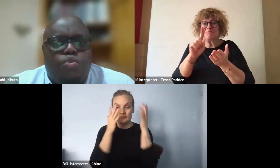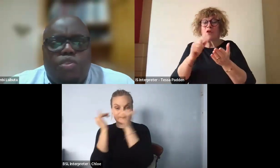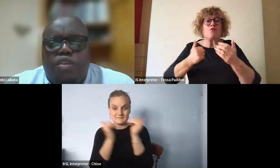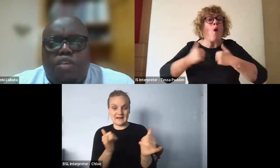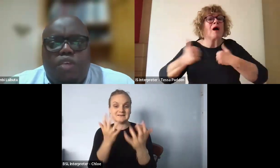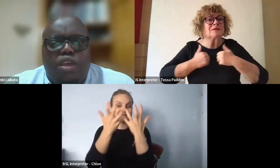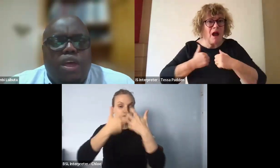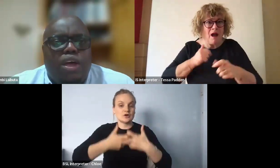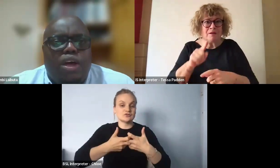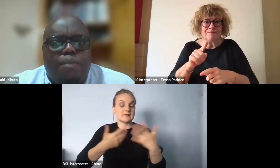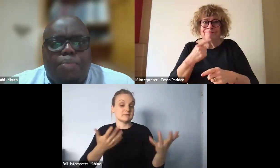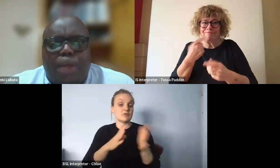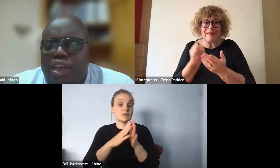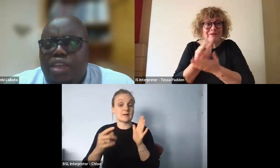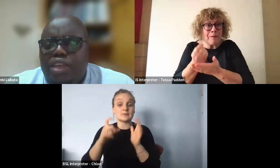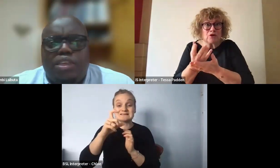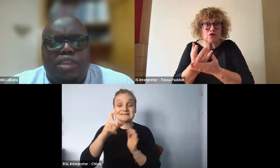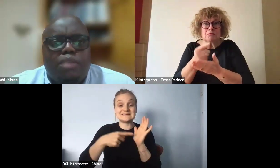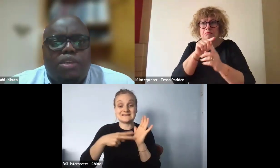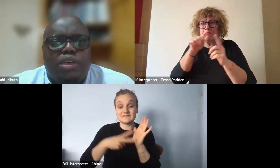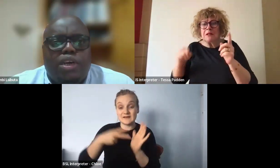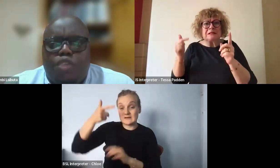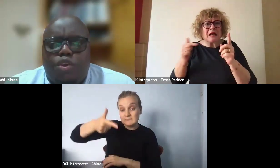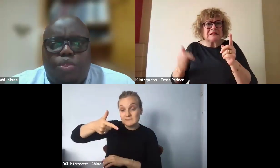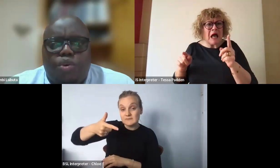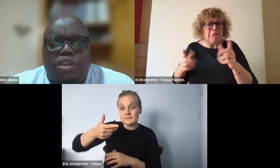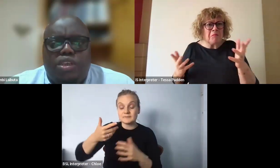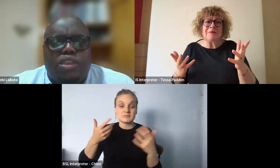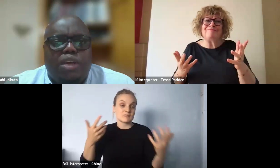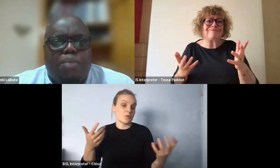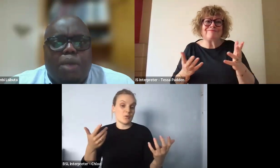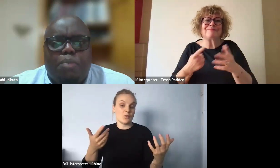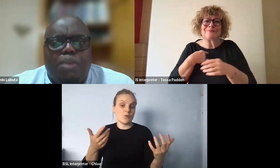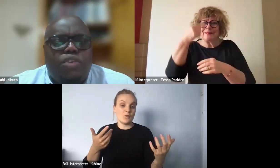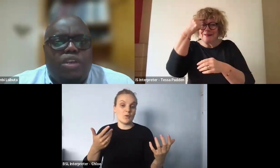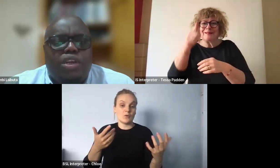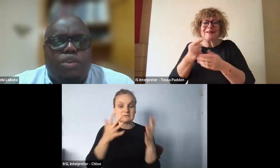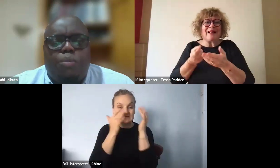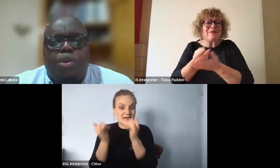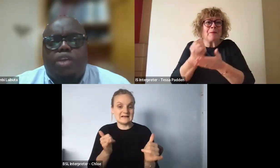whether through CCTV, ID systems, revenue authority system, number